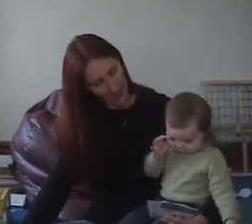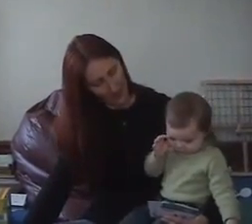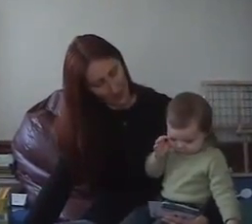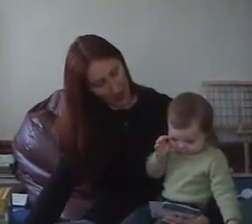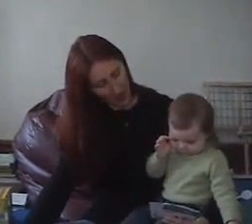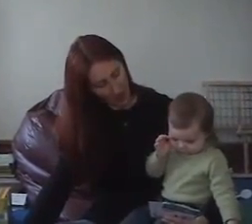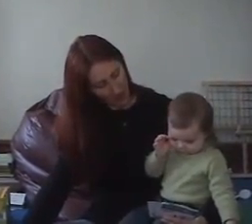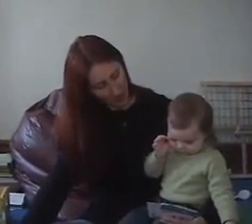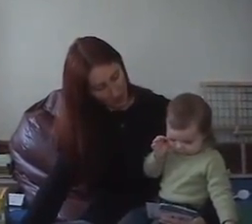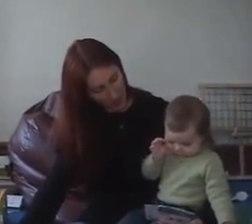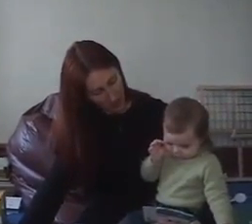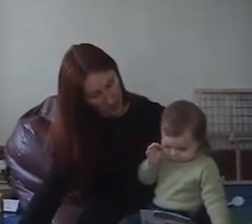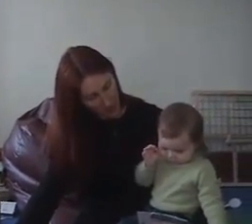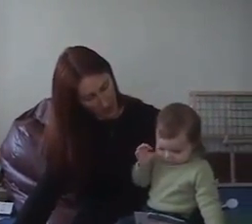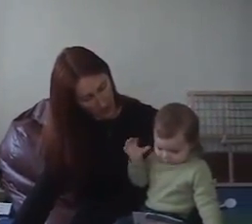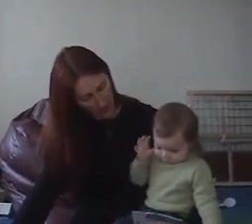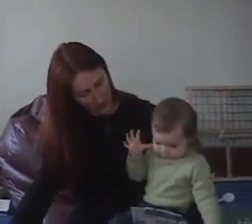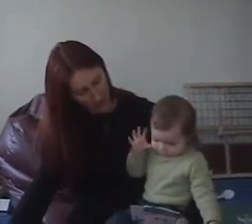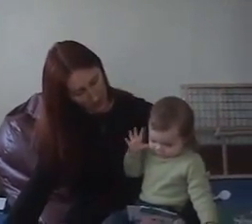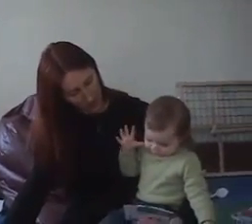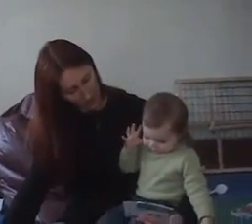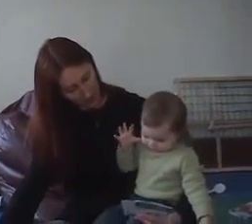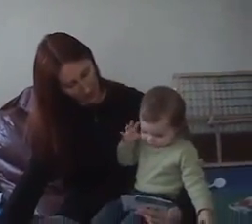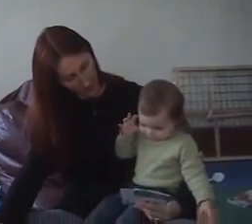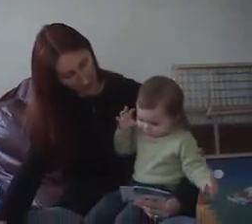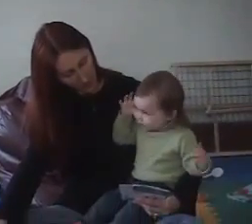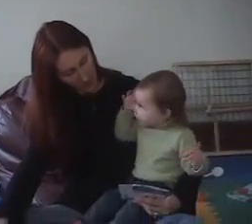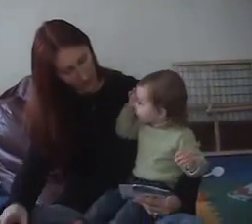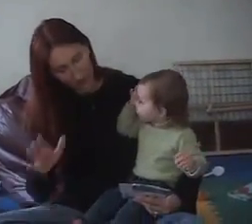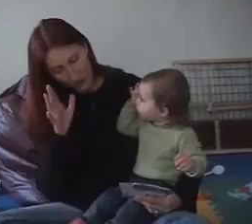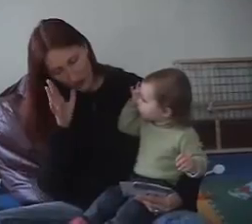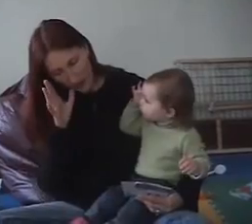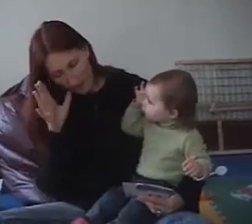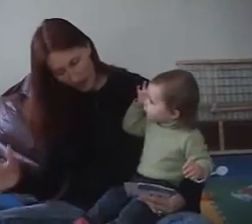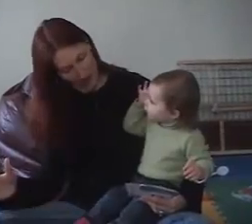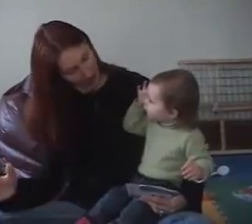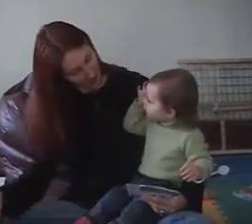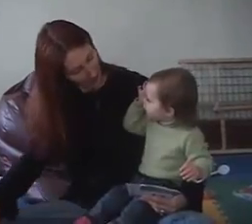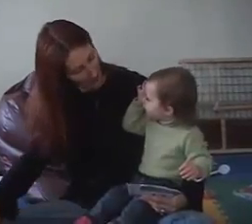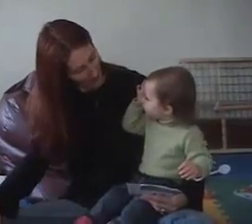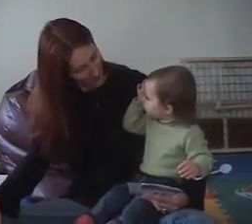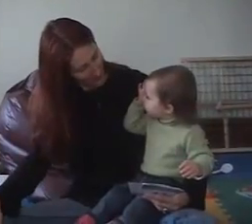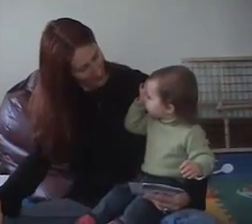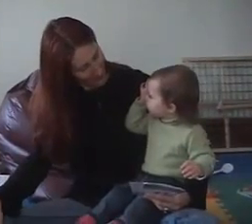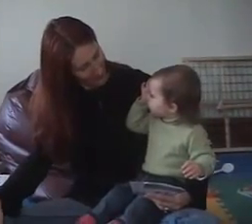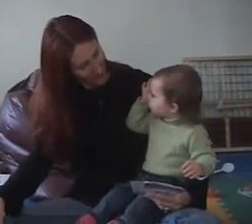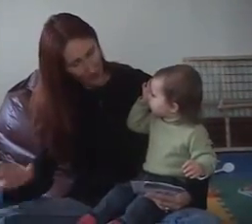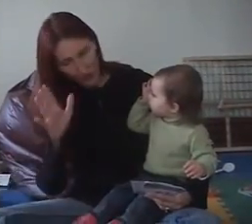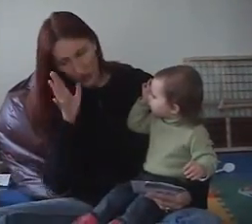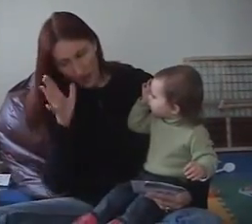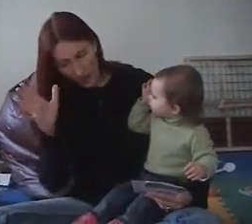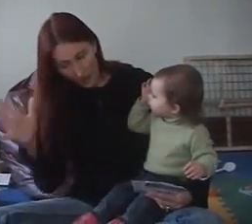Grandma. What's grandma? Keep going. Grandma. Right? Grandma.